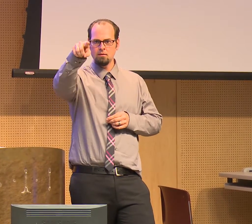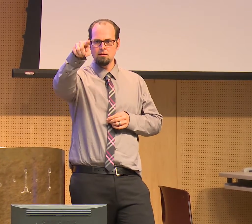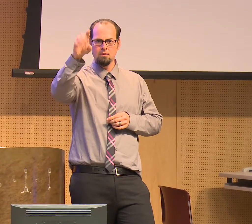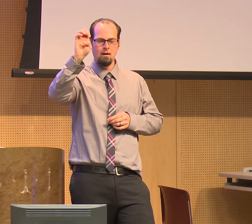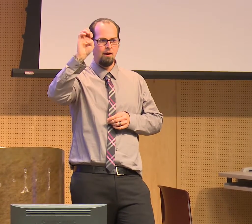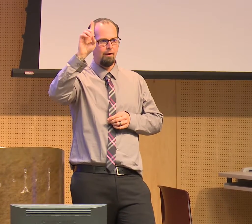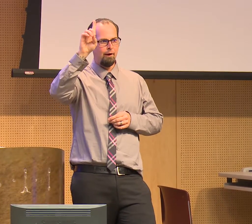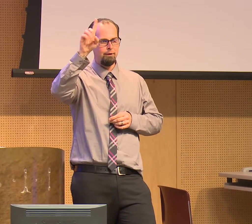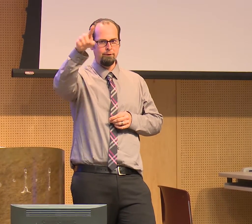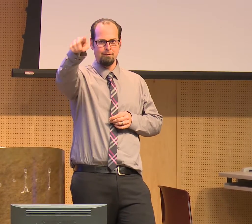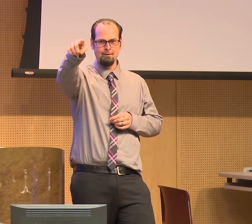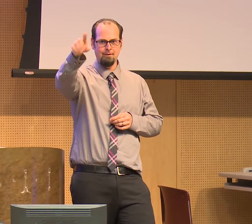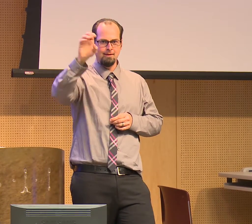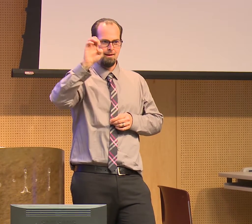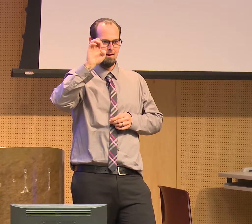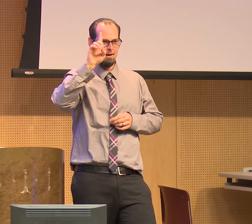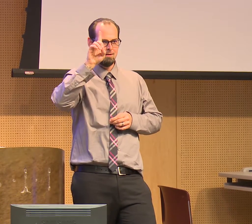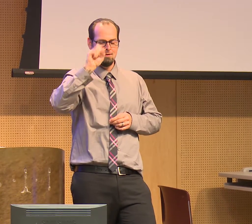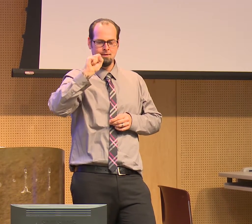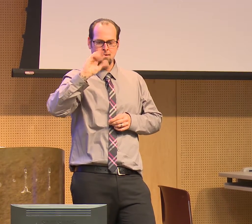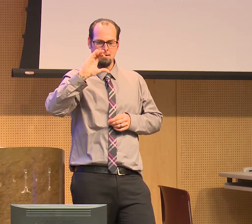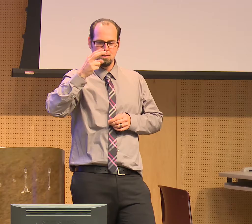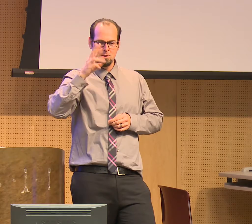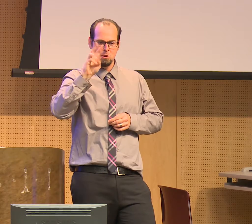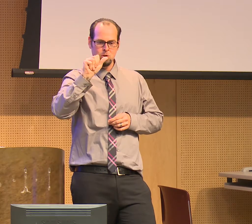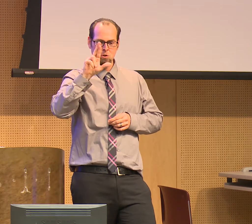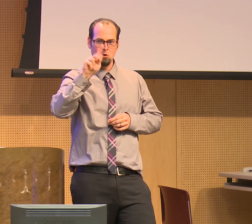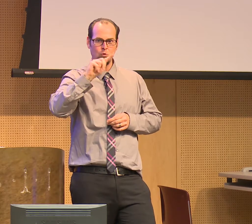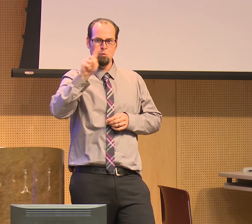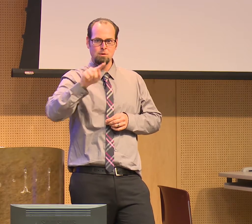Ed, who's back here, Ed Schwartz.